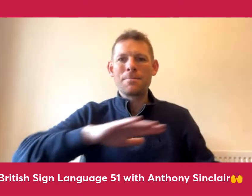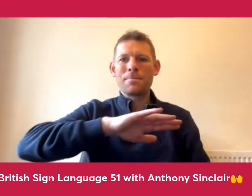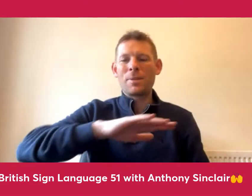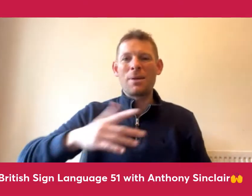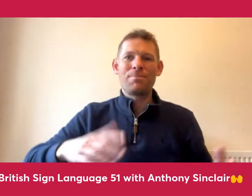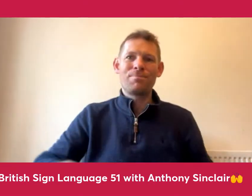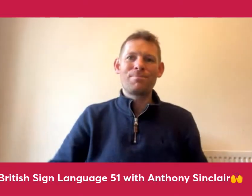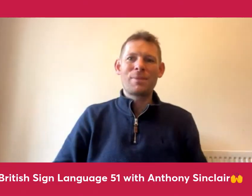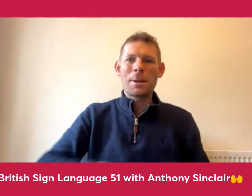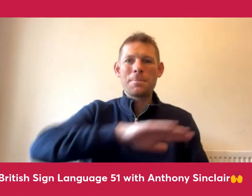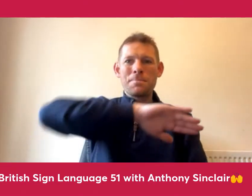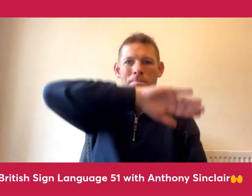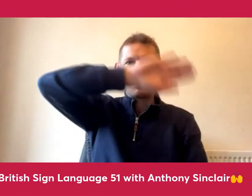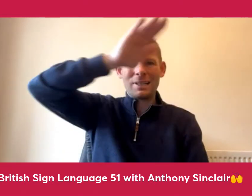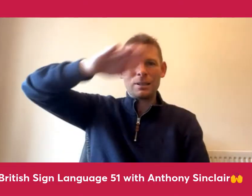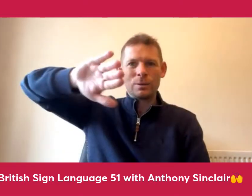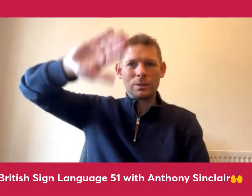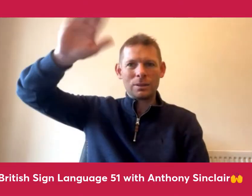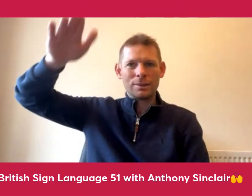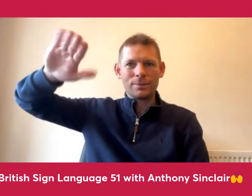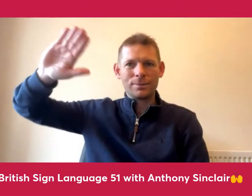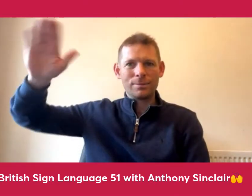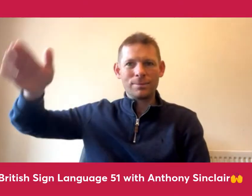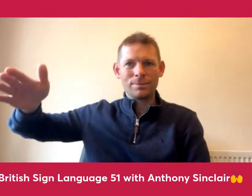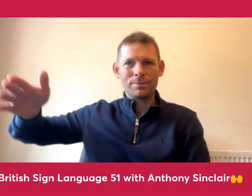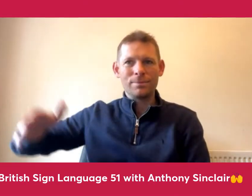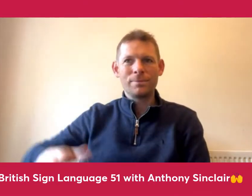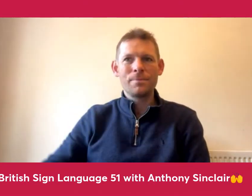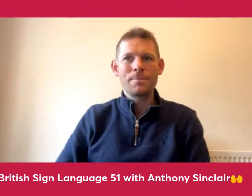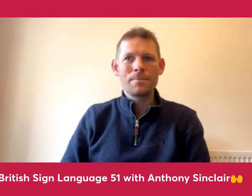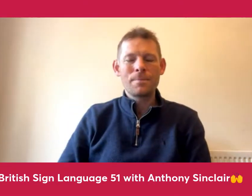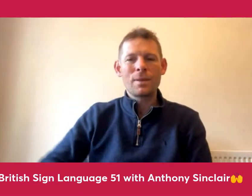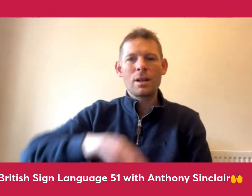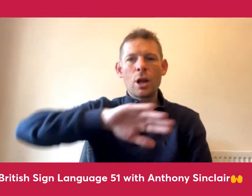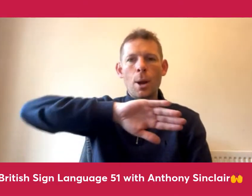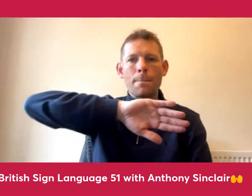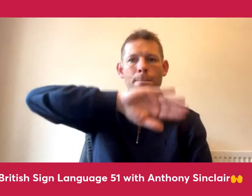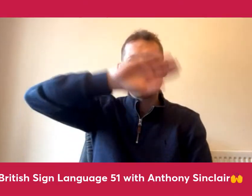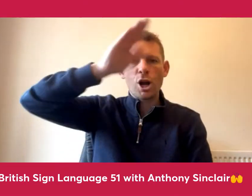or you might want to stay near the mountains. That's how we sign mountains.